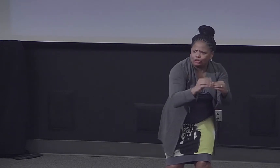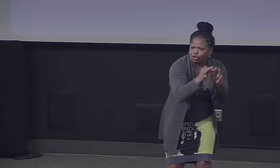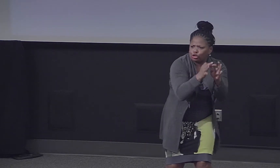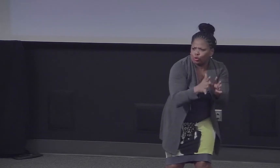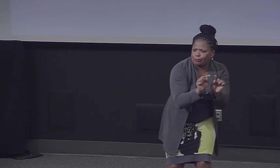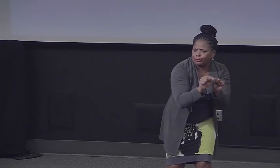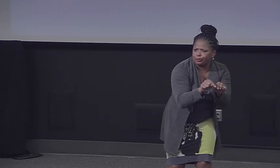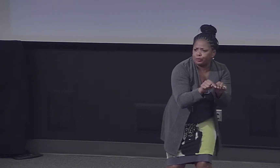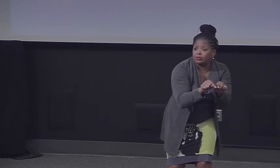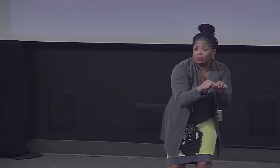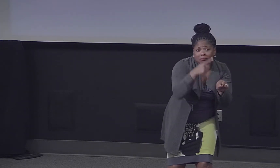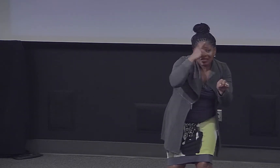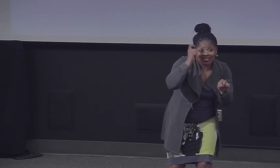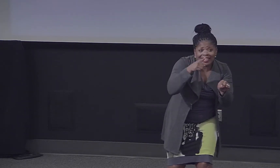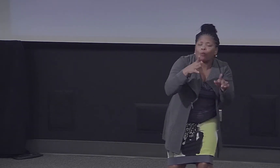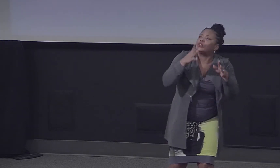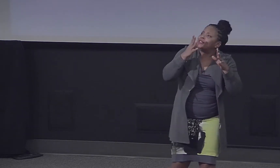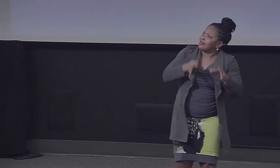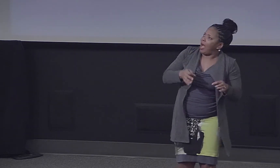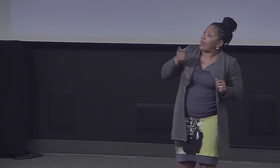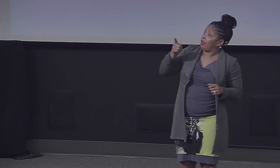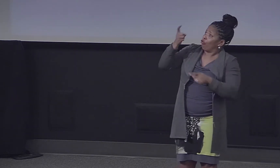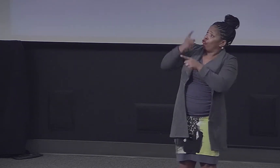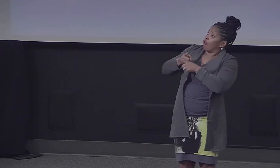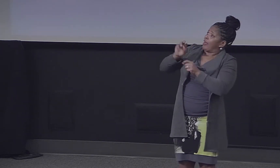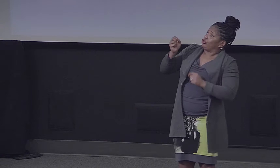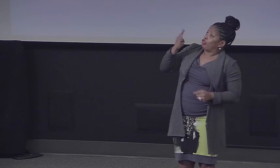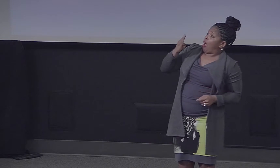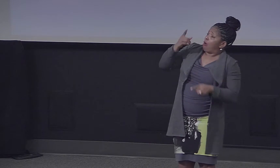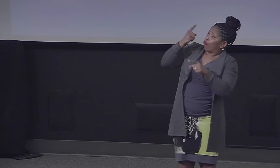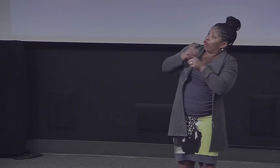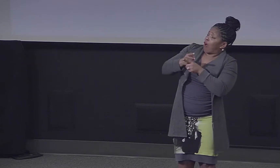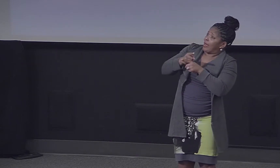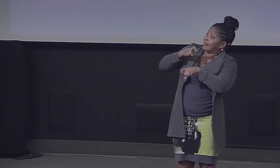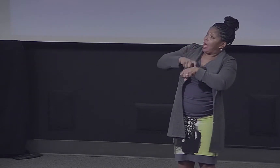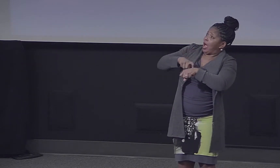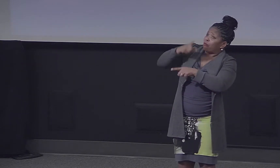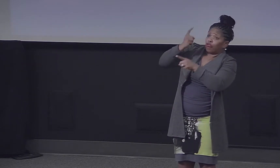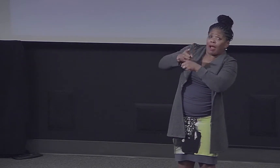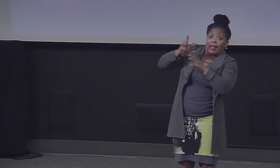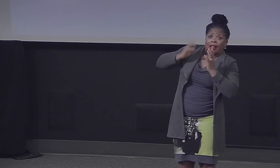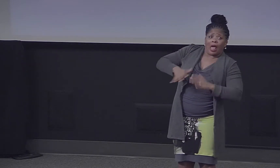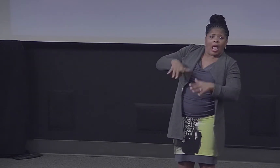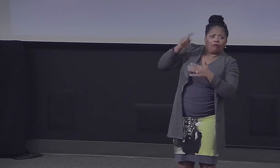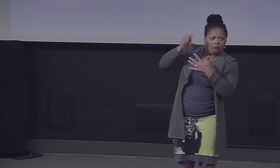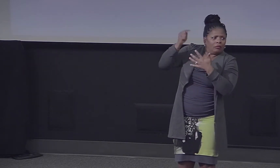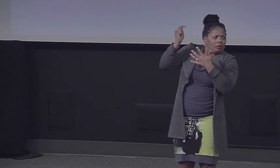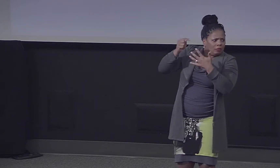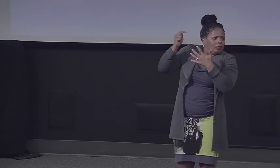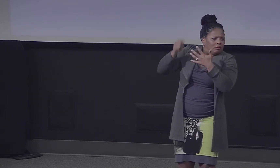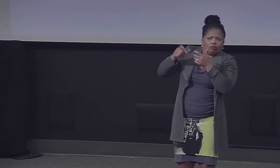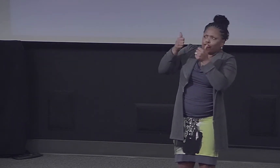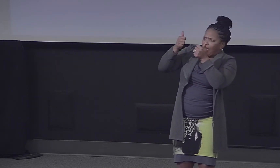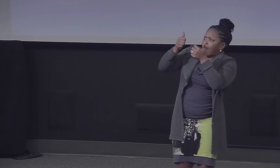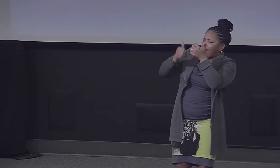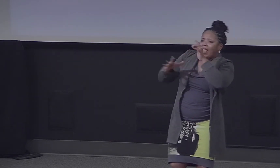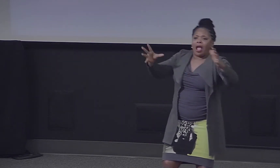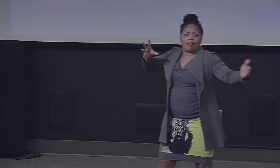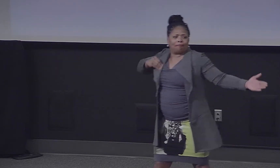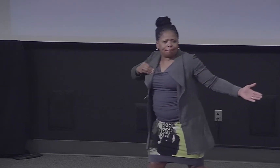certain aspects of it that were really important. People knew each other. People had, deciding, is this the interpreter that I can work with, or the interpreter